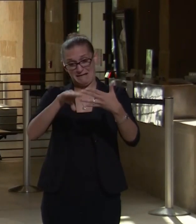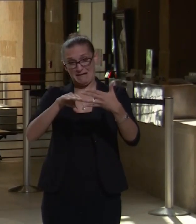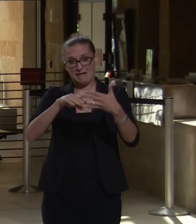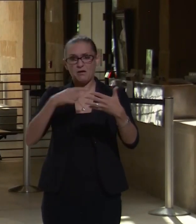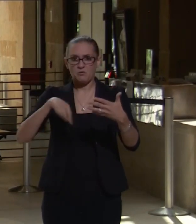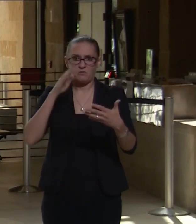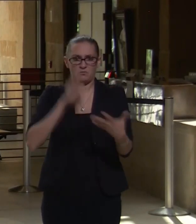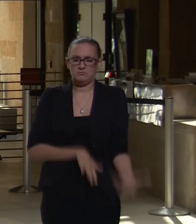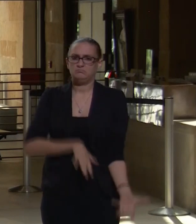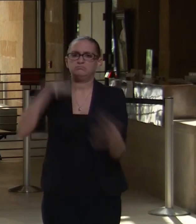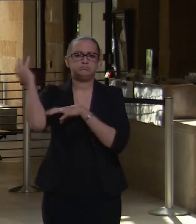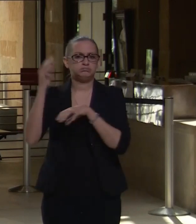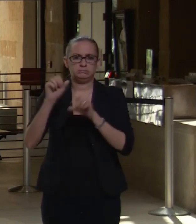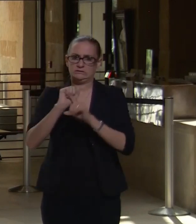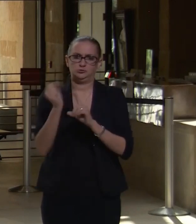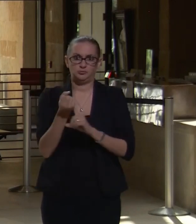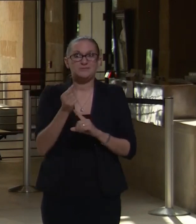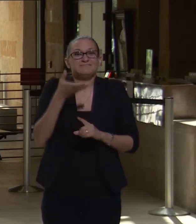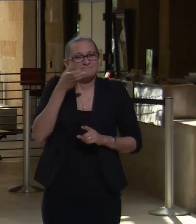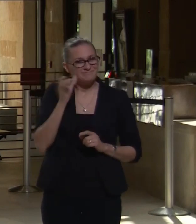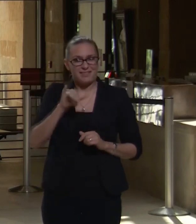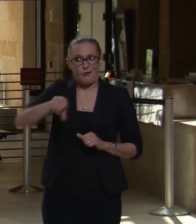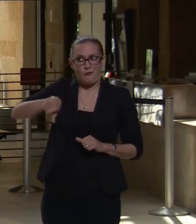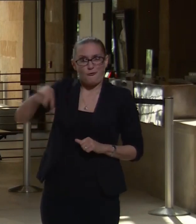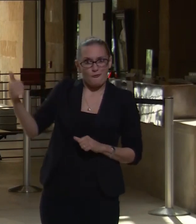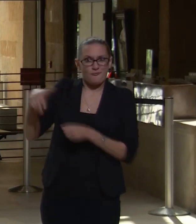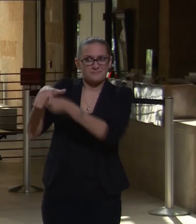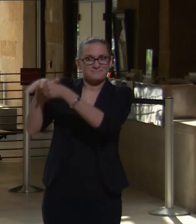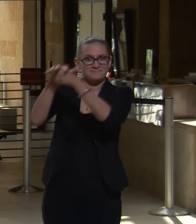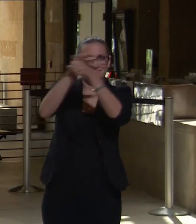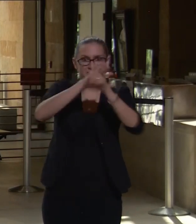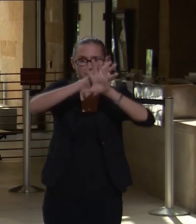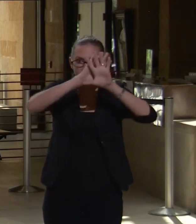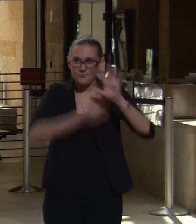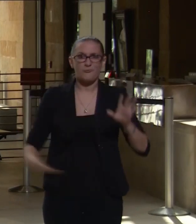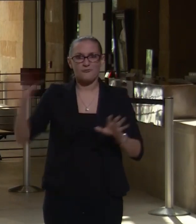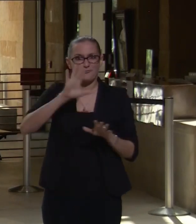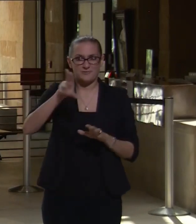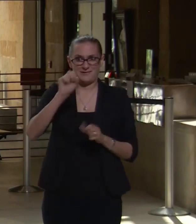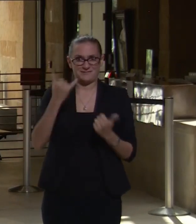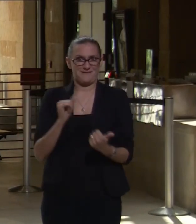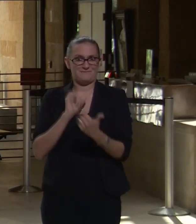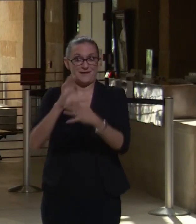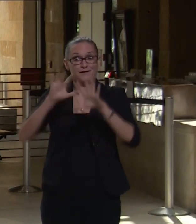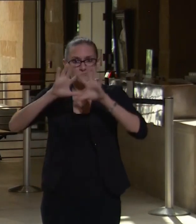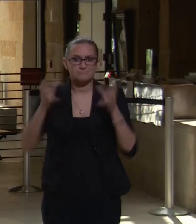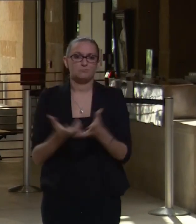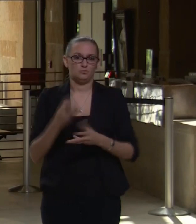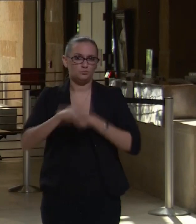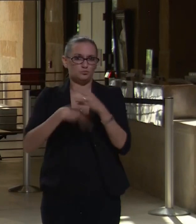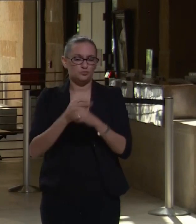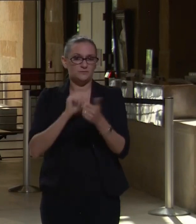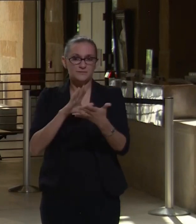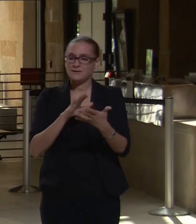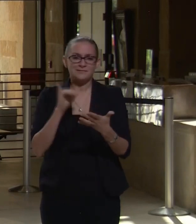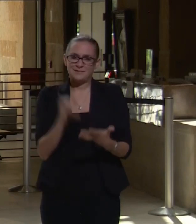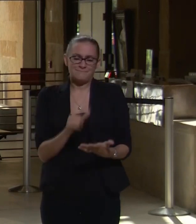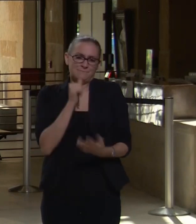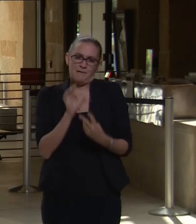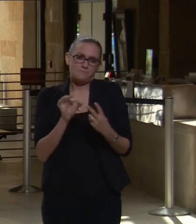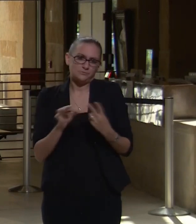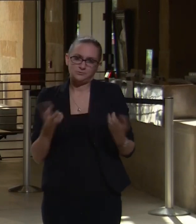a catastrophe situation like other jurisdictions are facing right now across the United States and across the world. That is not an